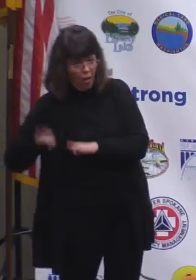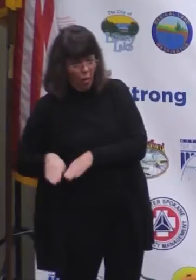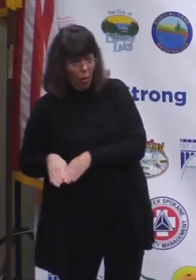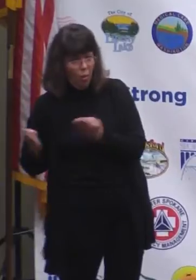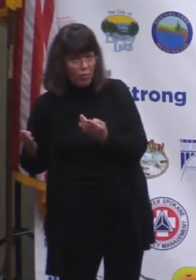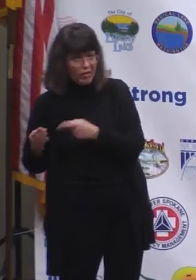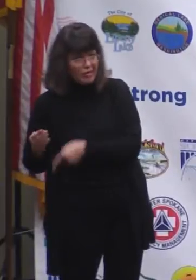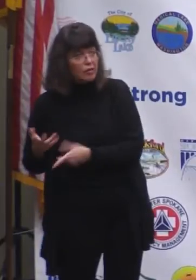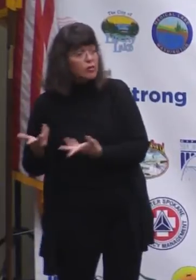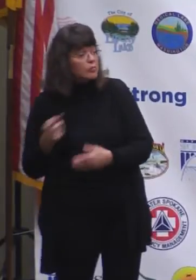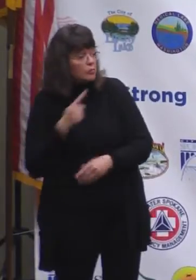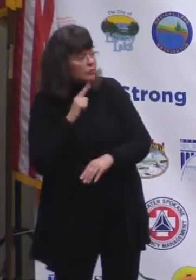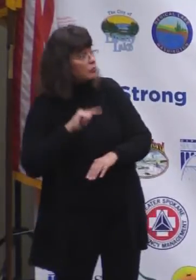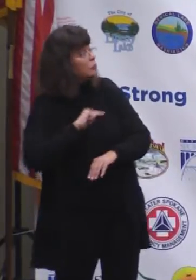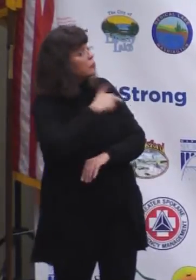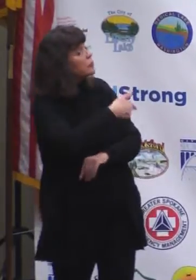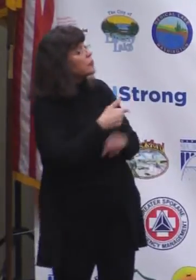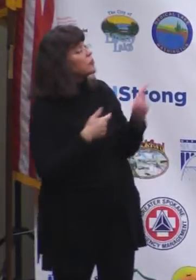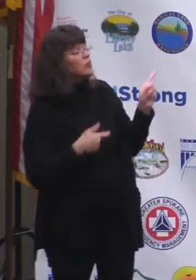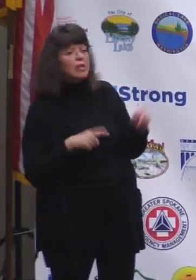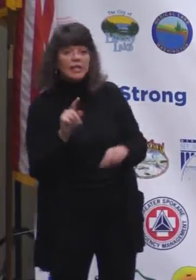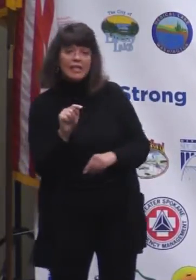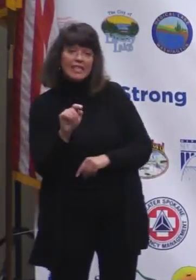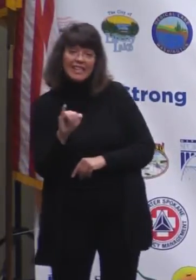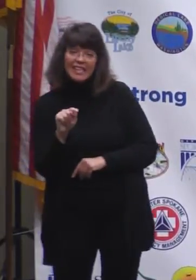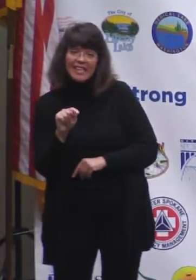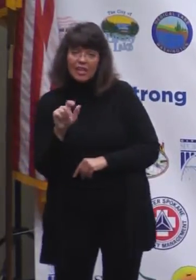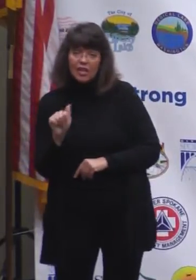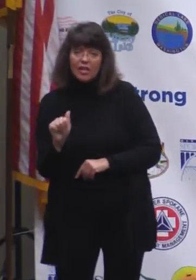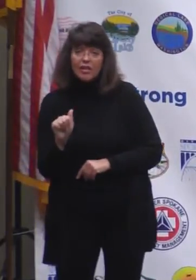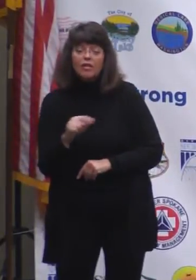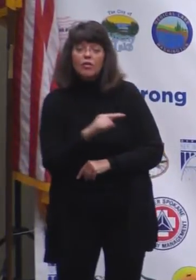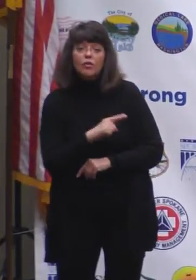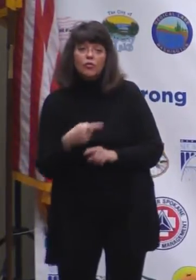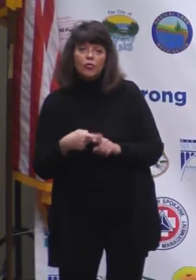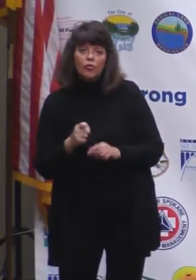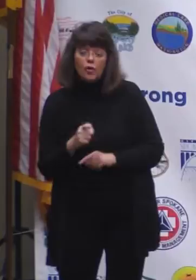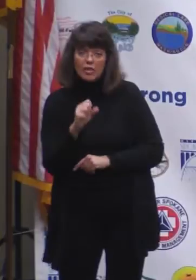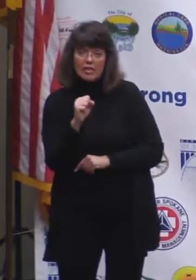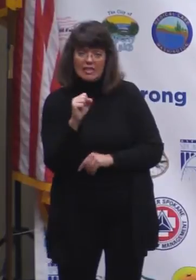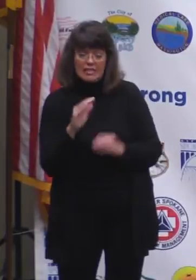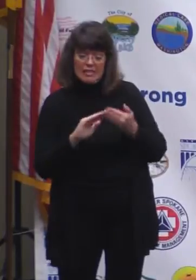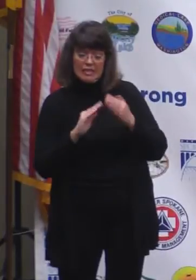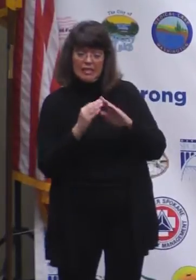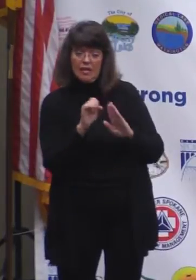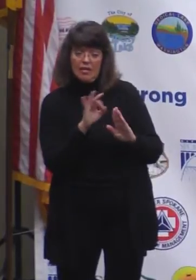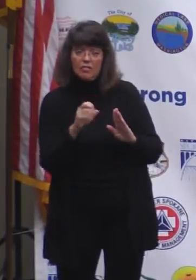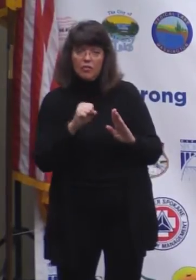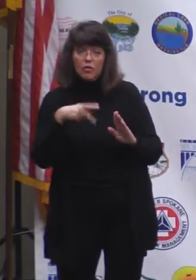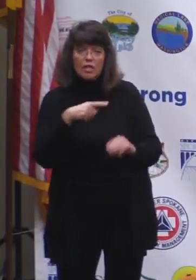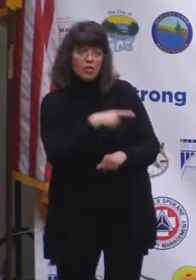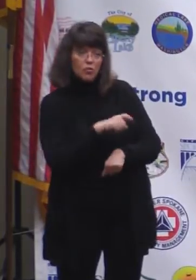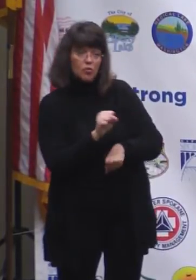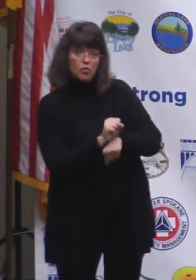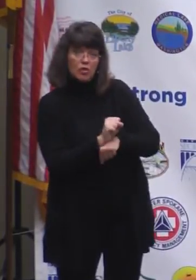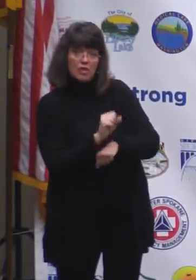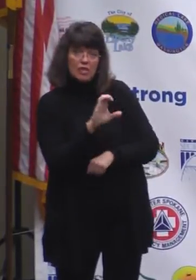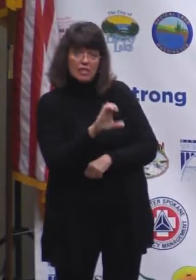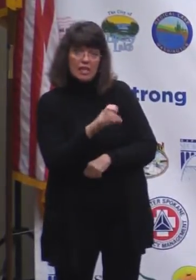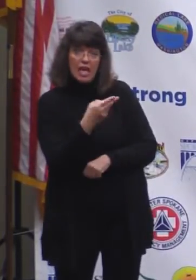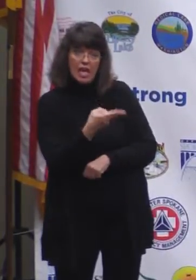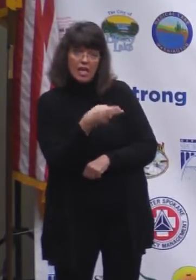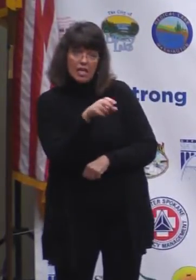bring Tisha Danzig from the City of Spokane. She works with our CHHS department, and she is very involved in that. So